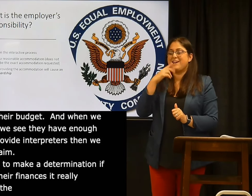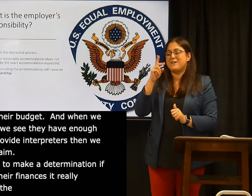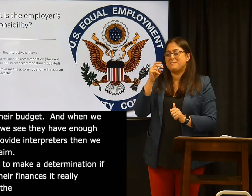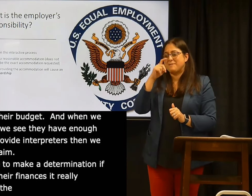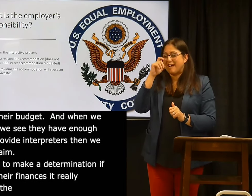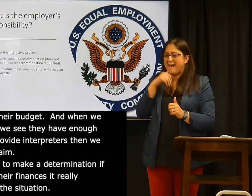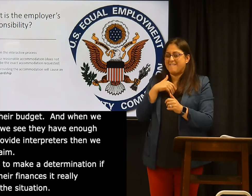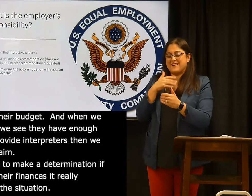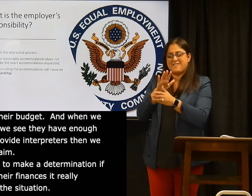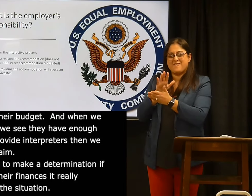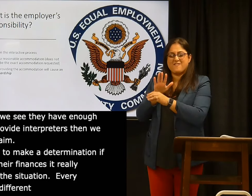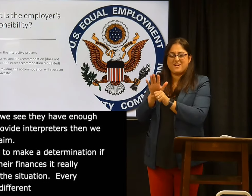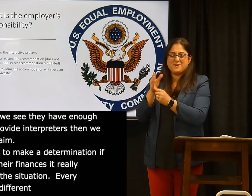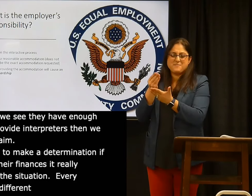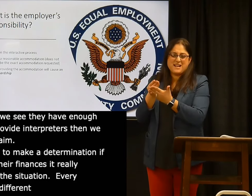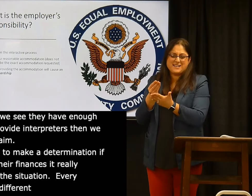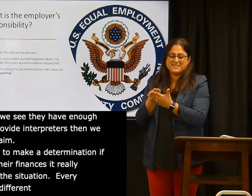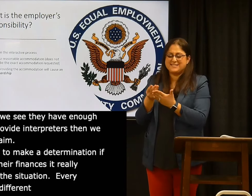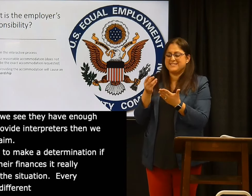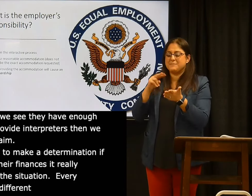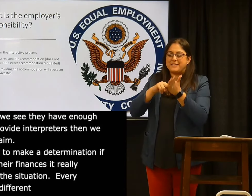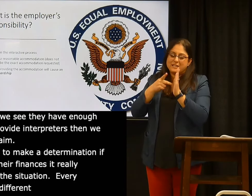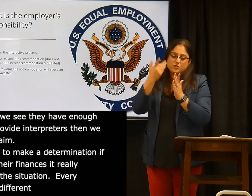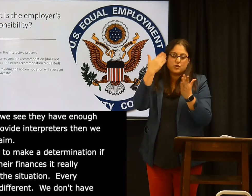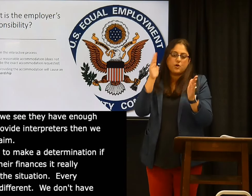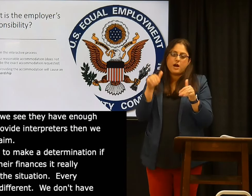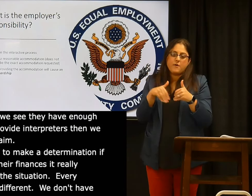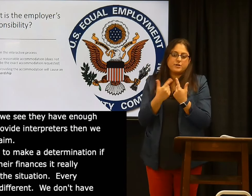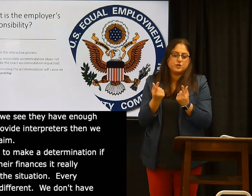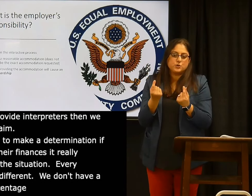different. We don't have a specific percentage. It